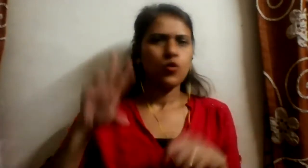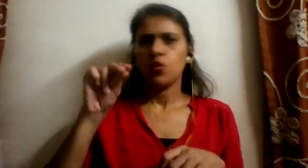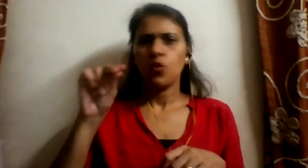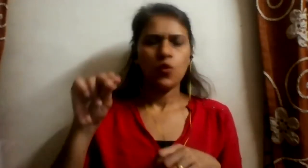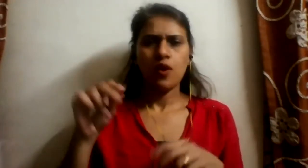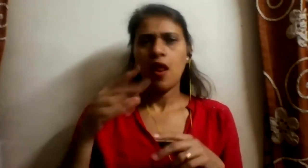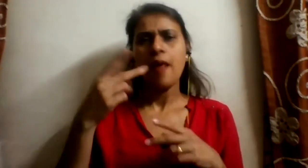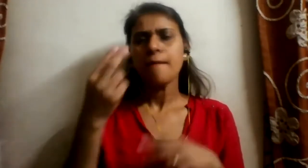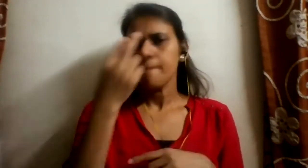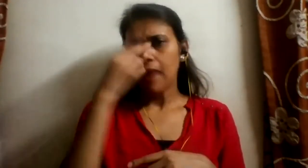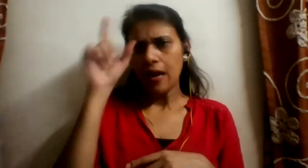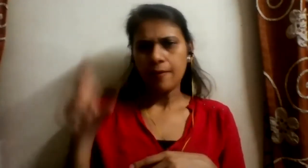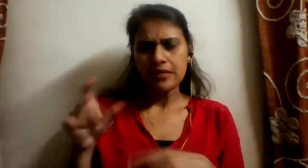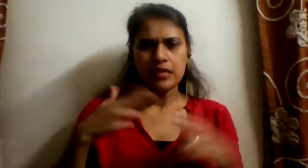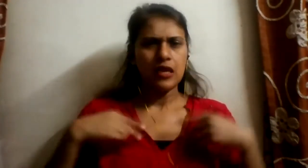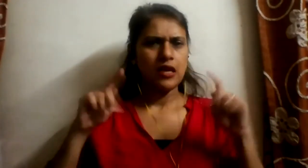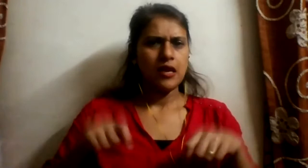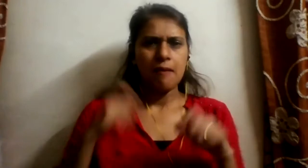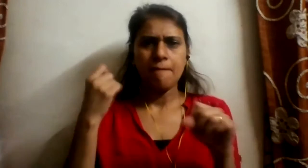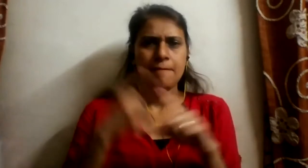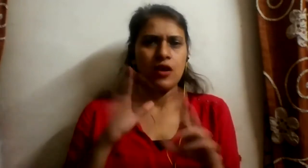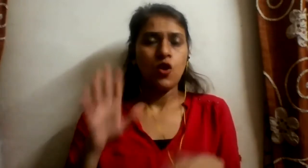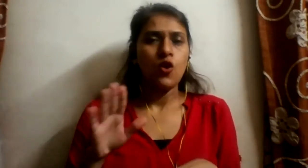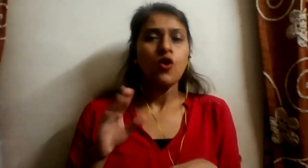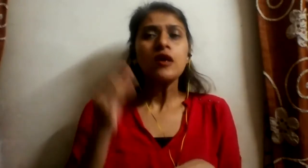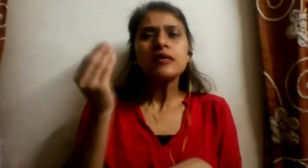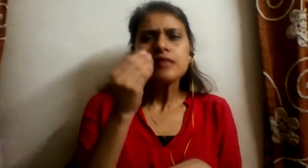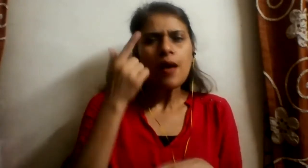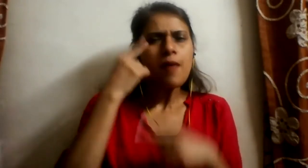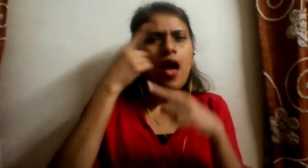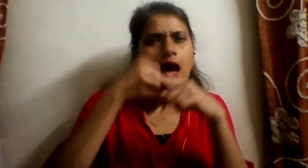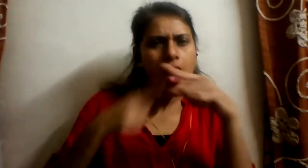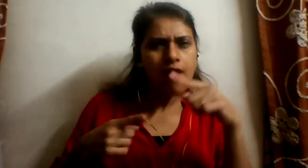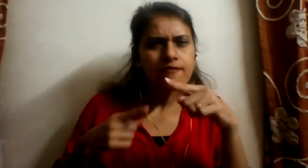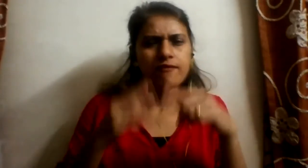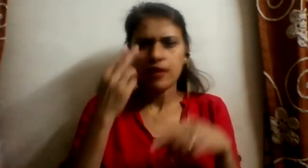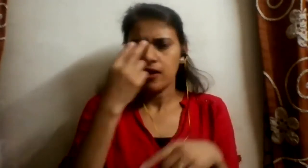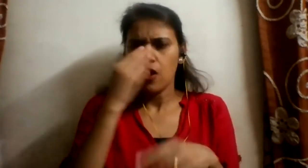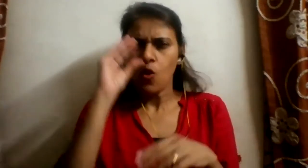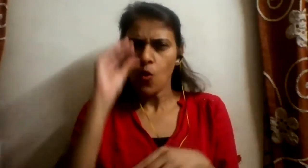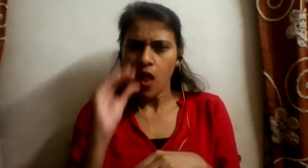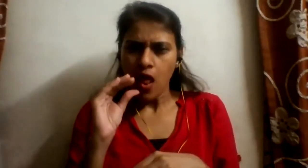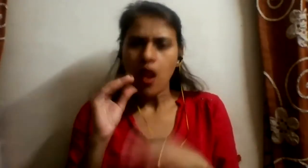judge. So they need at least some vision so that they can see, clients, they can understand